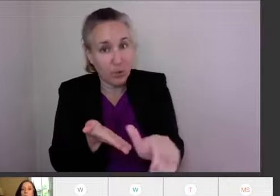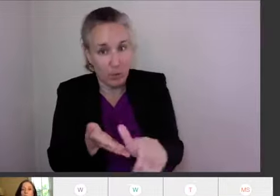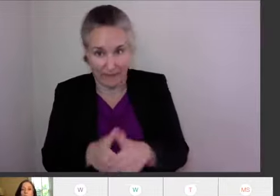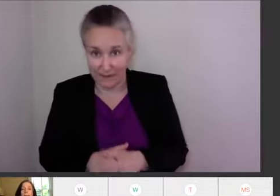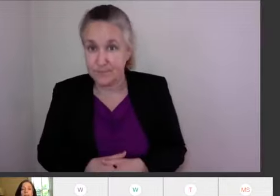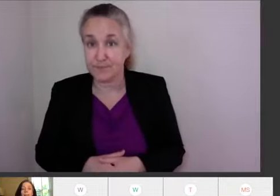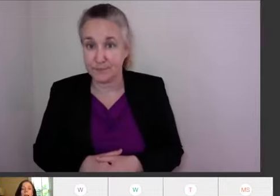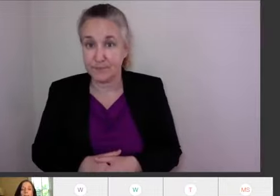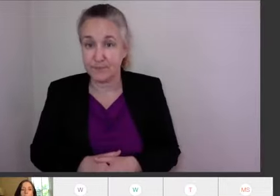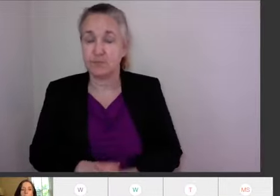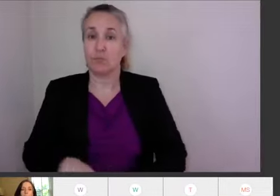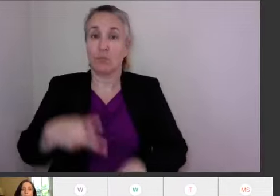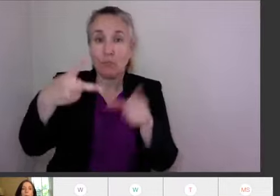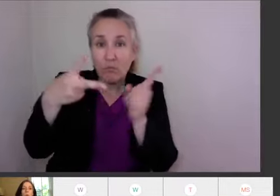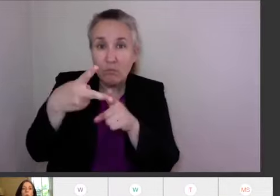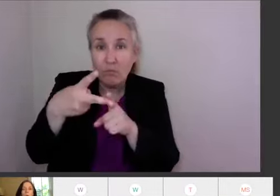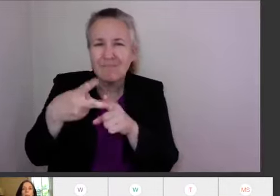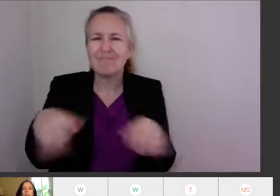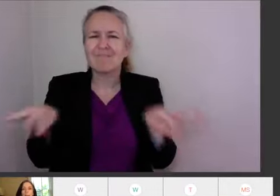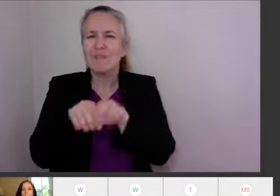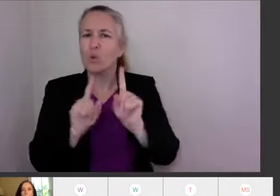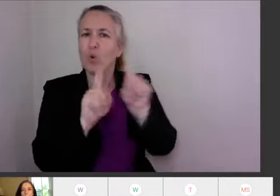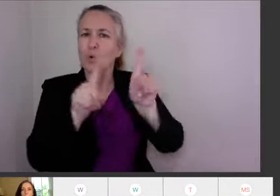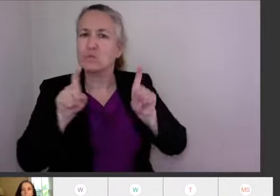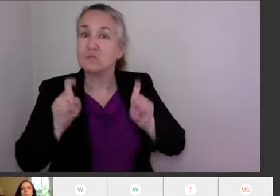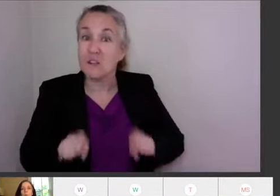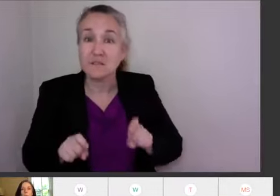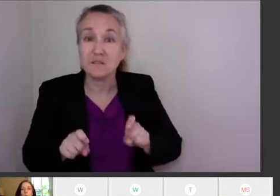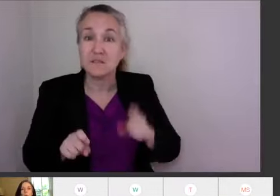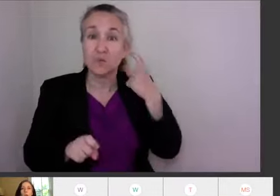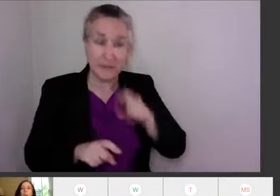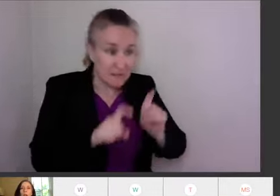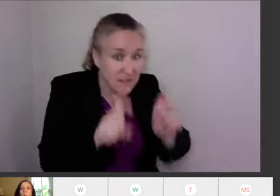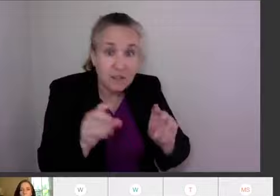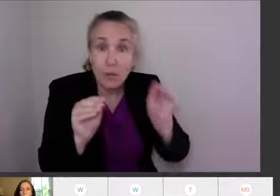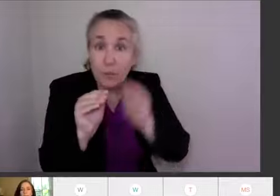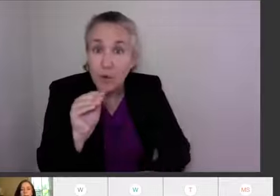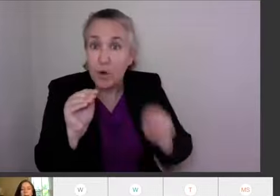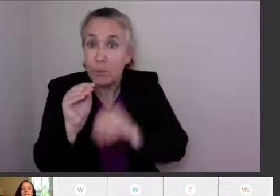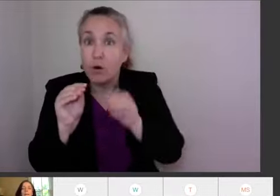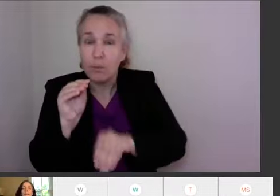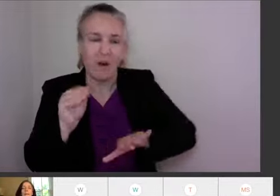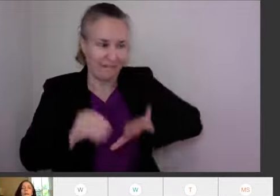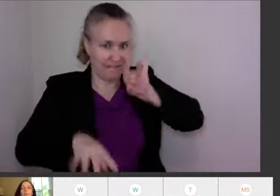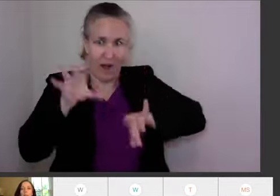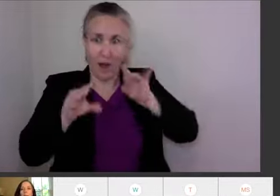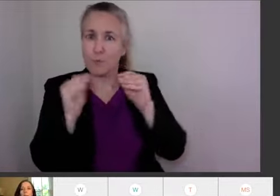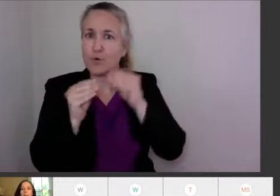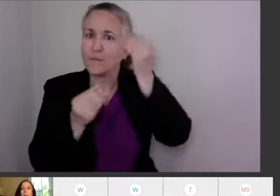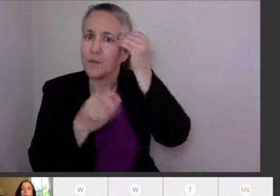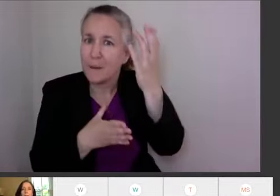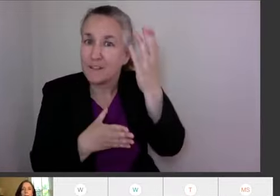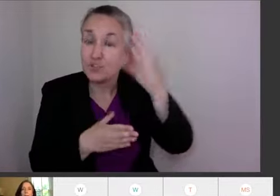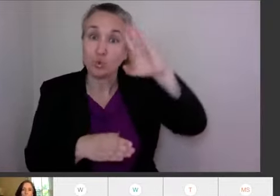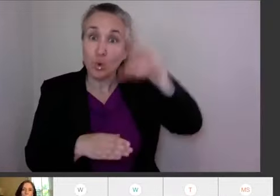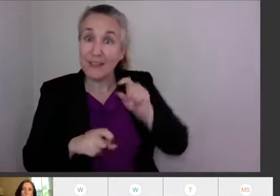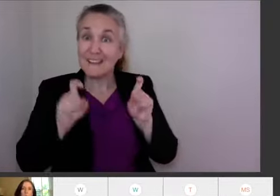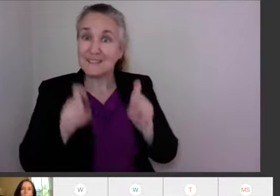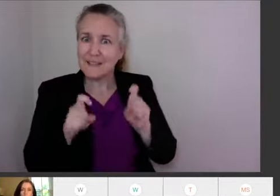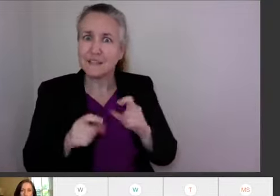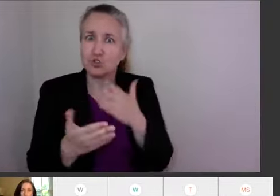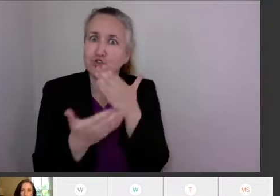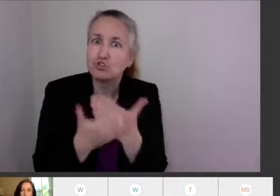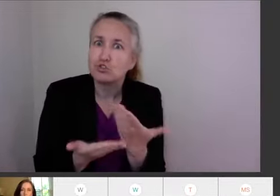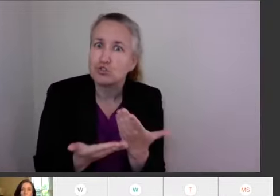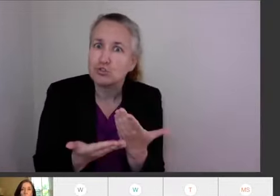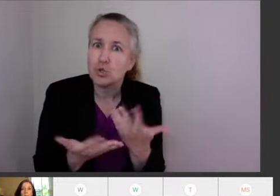Number two, get tested. The more we test, the more we know. Testing is a good thing. Testing is something that